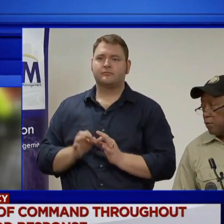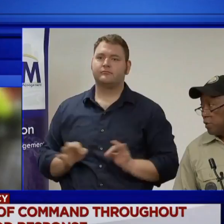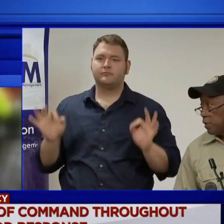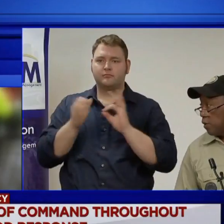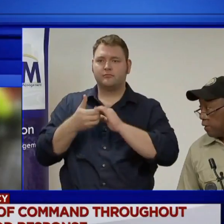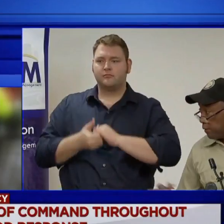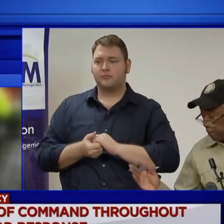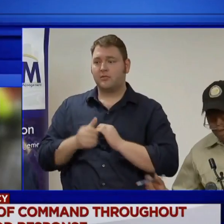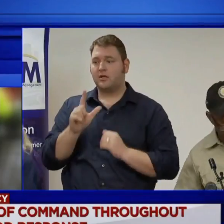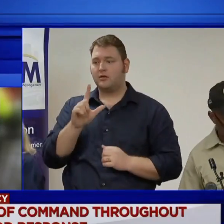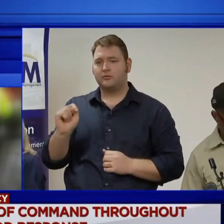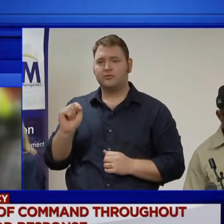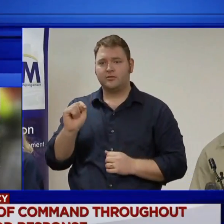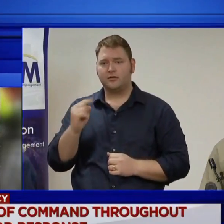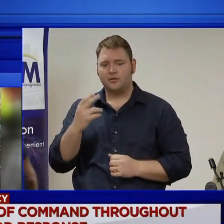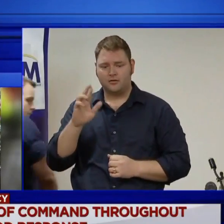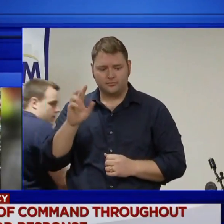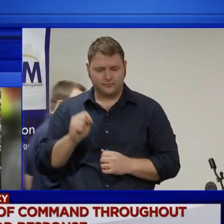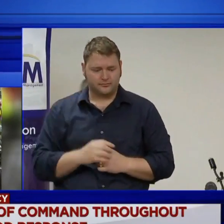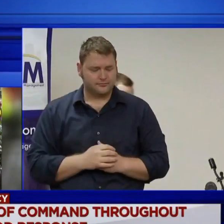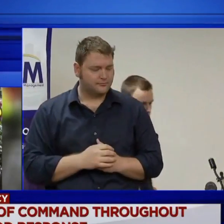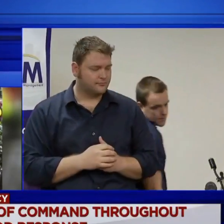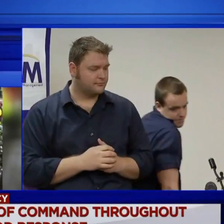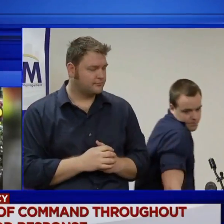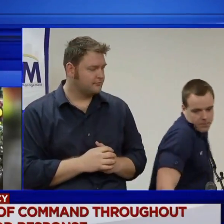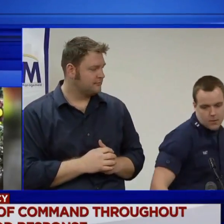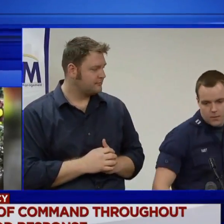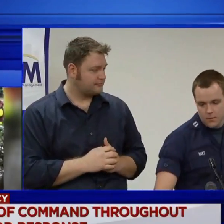us. Lieutenant Hart.